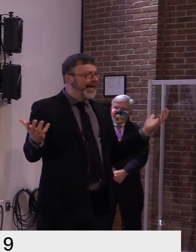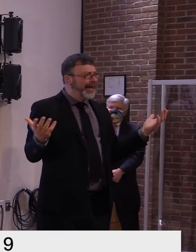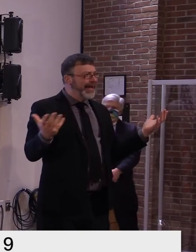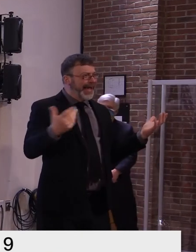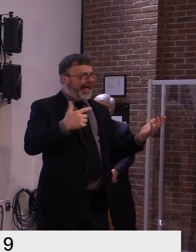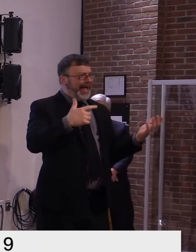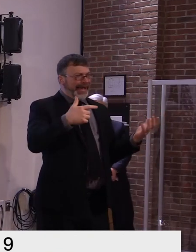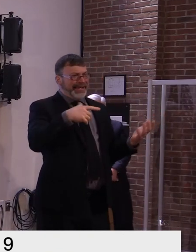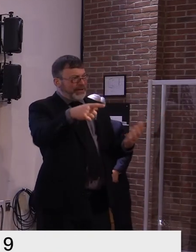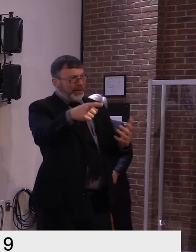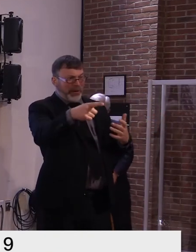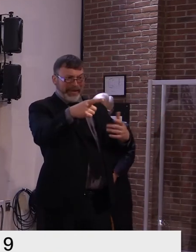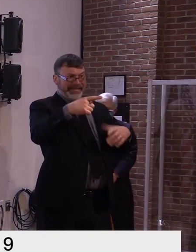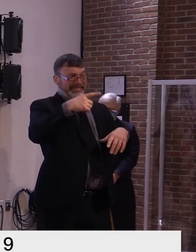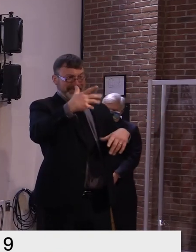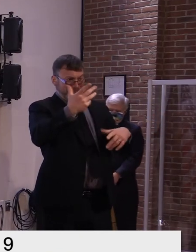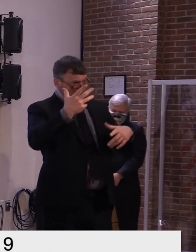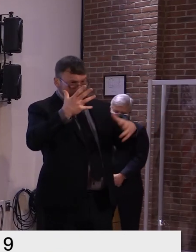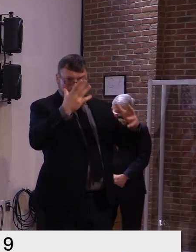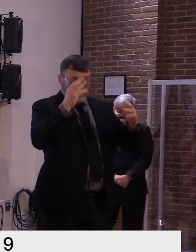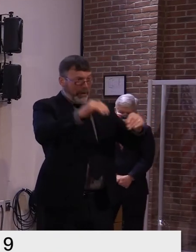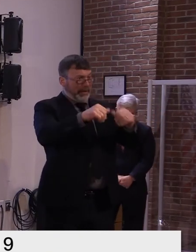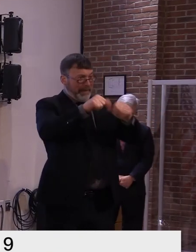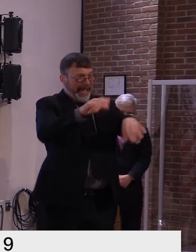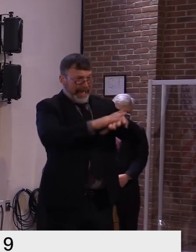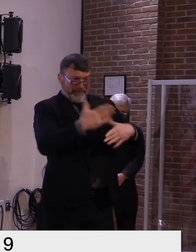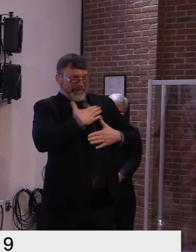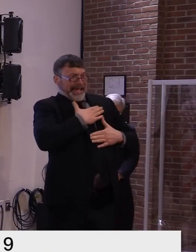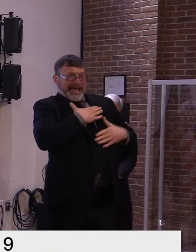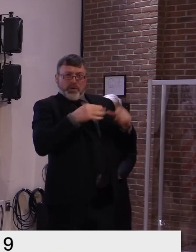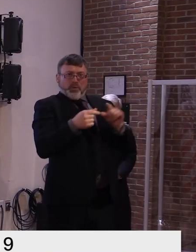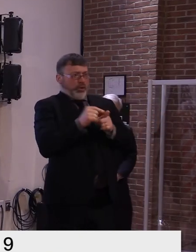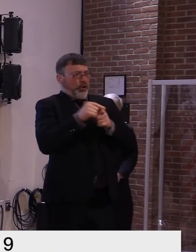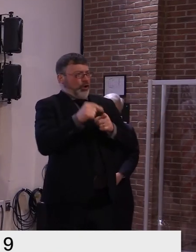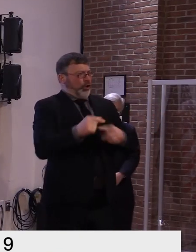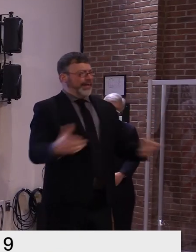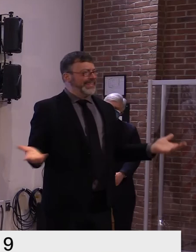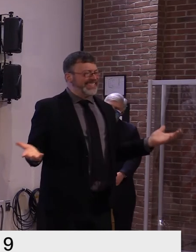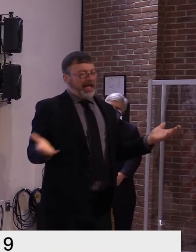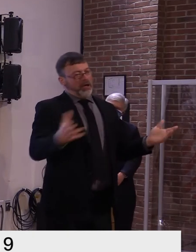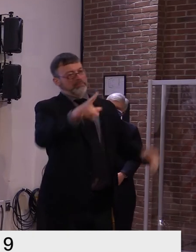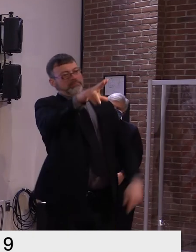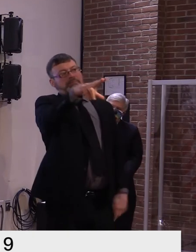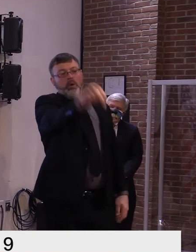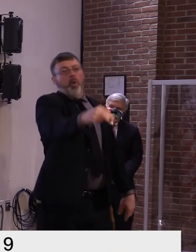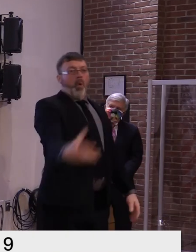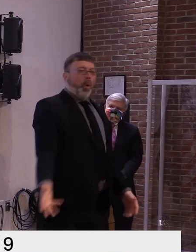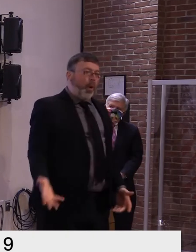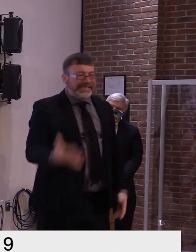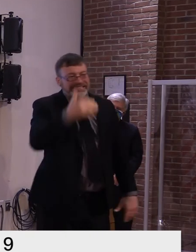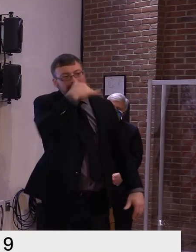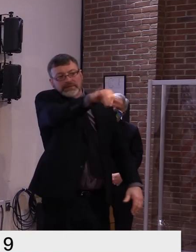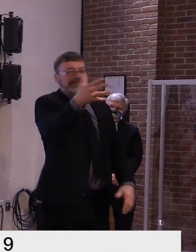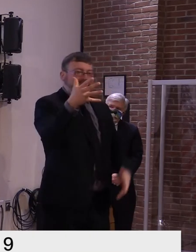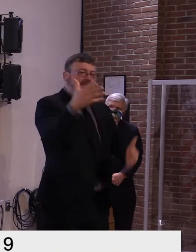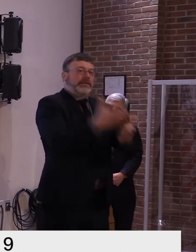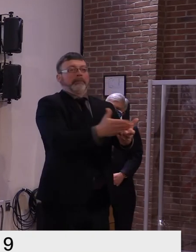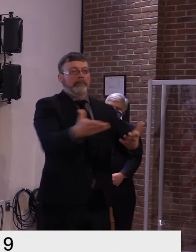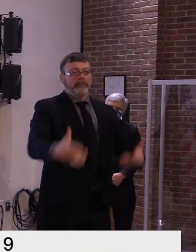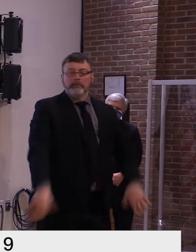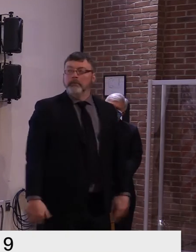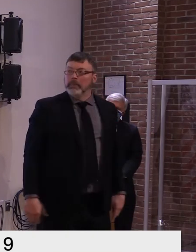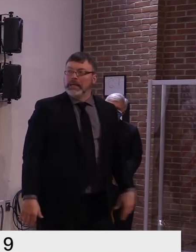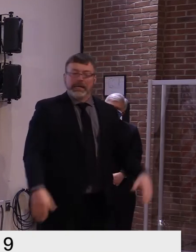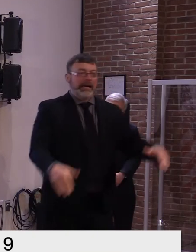Levine's advice, and I'm not going to be able to give them that granularity of advice, so I'll just start there. But again, when you